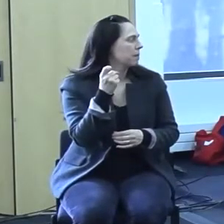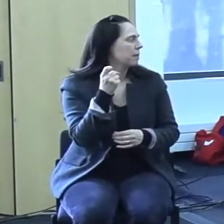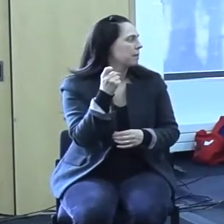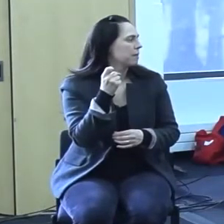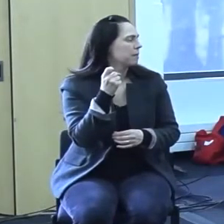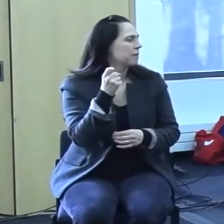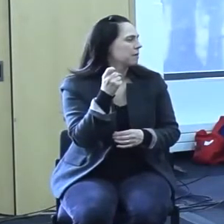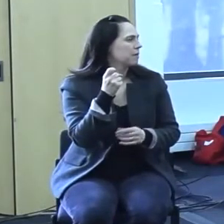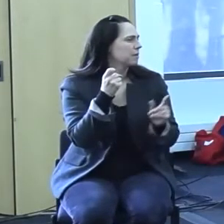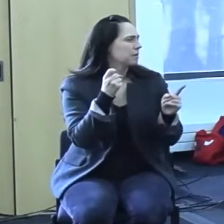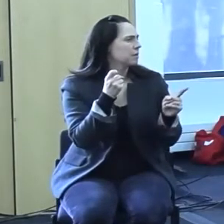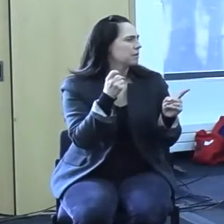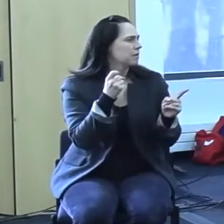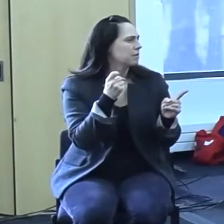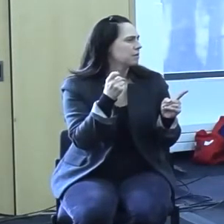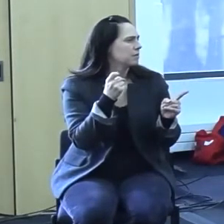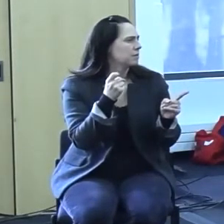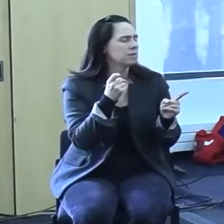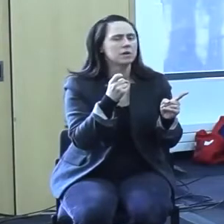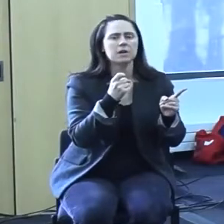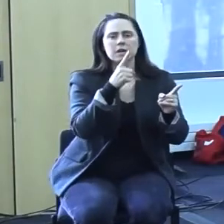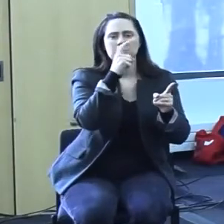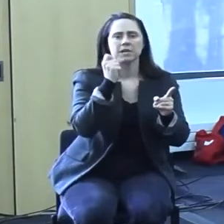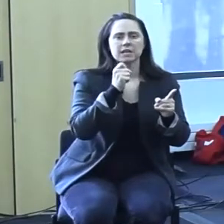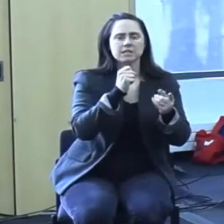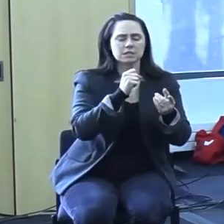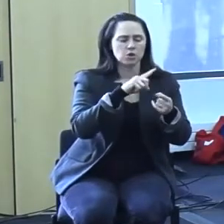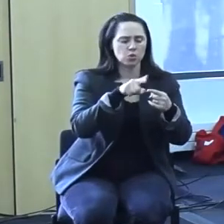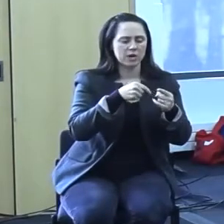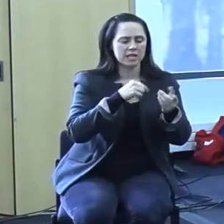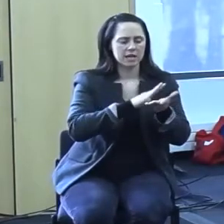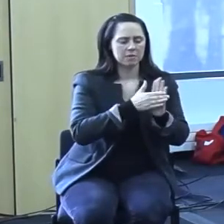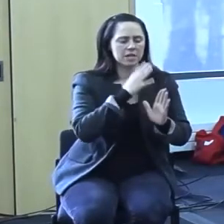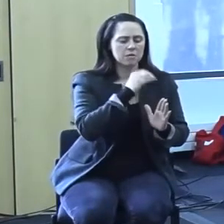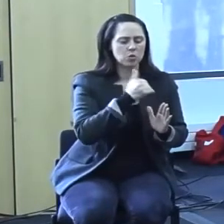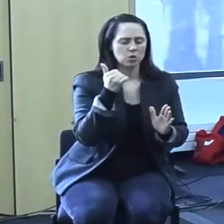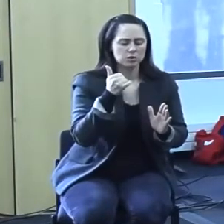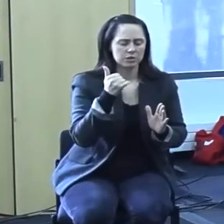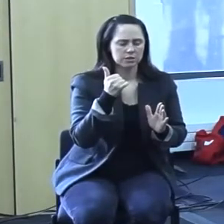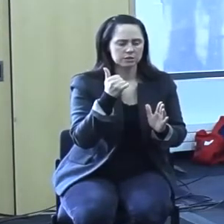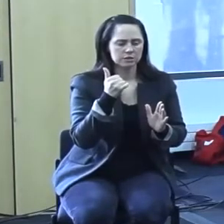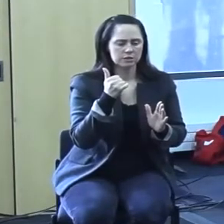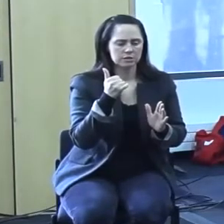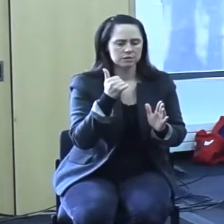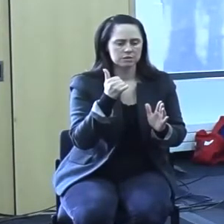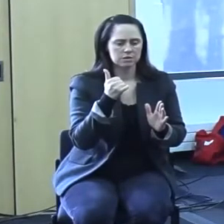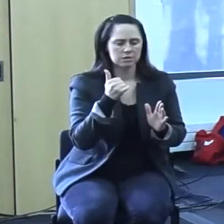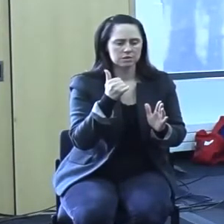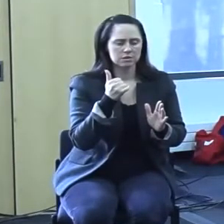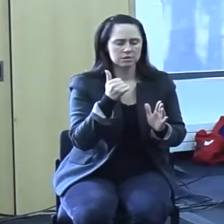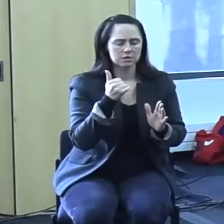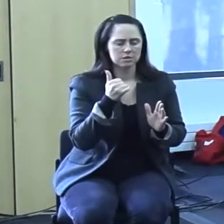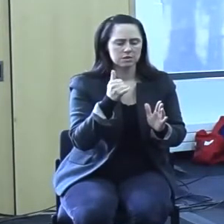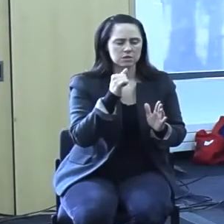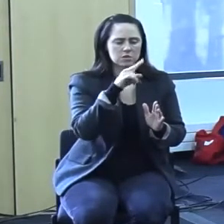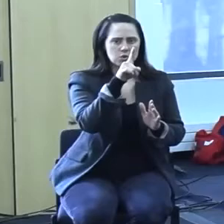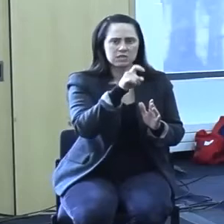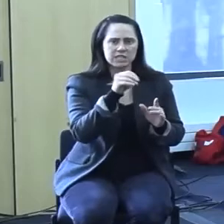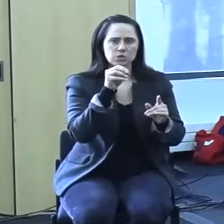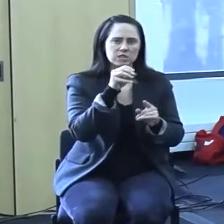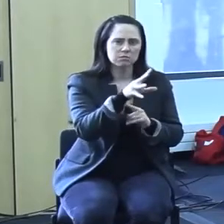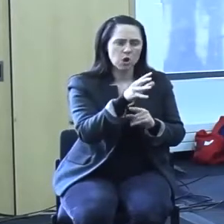as getting older and getting towards an adult, you need to